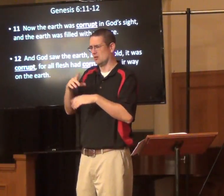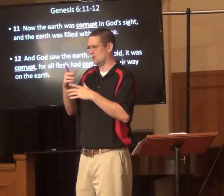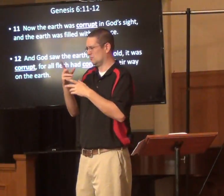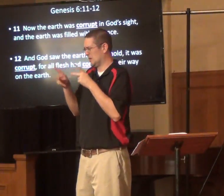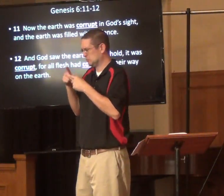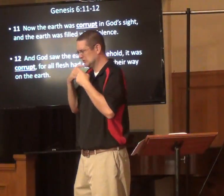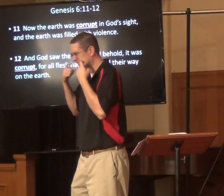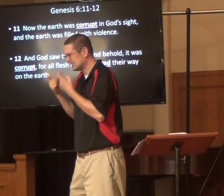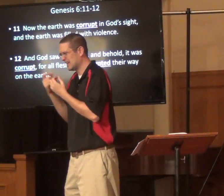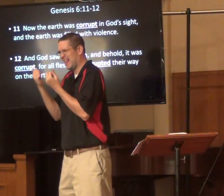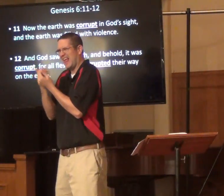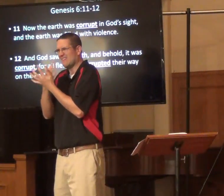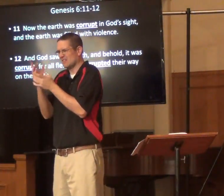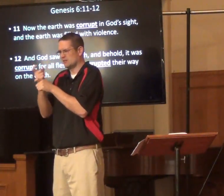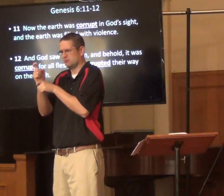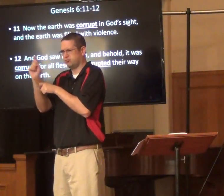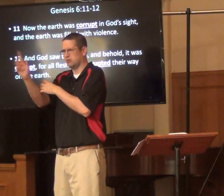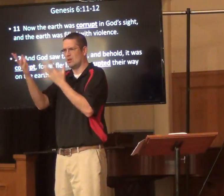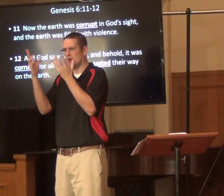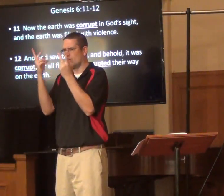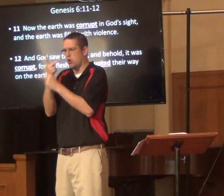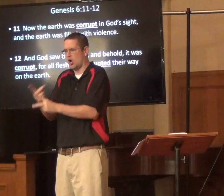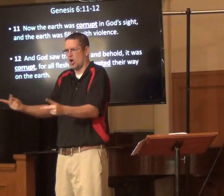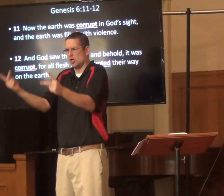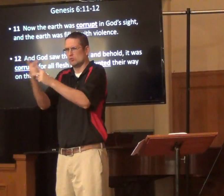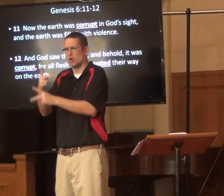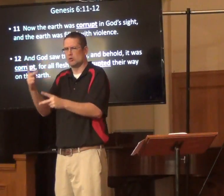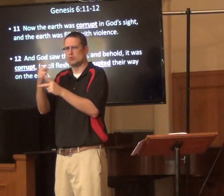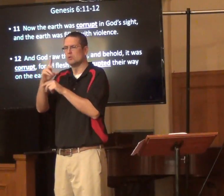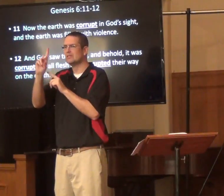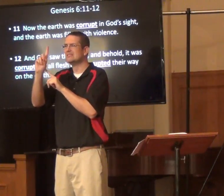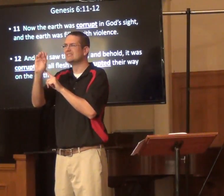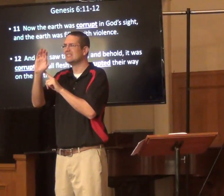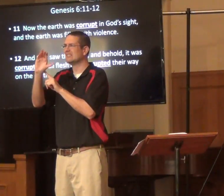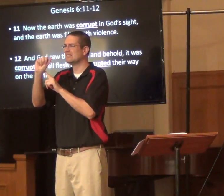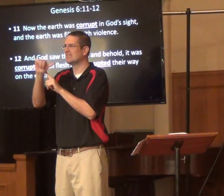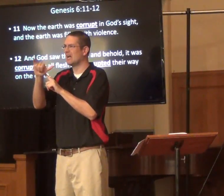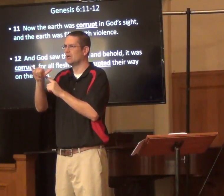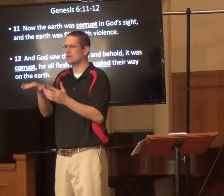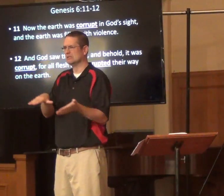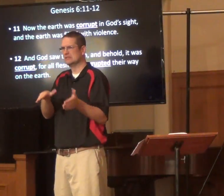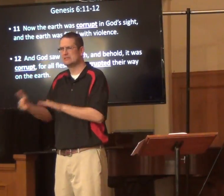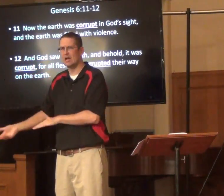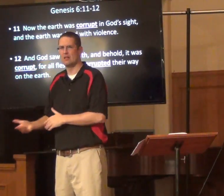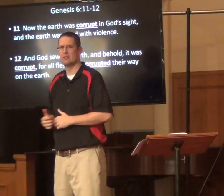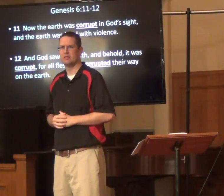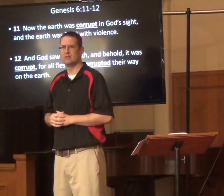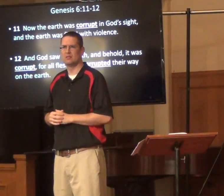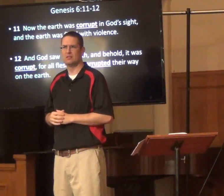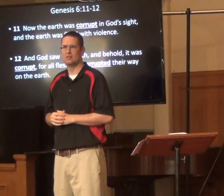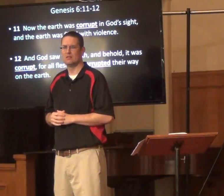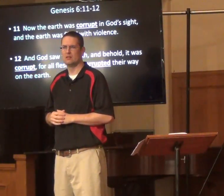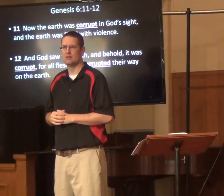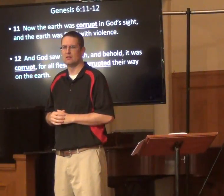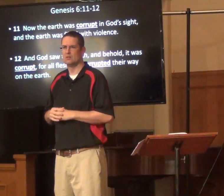the earth. People were sinning, and everything got worse and worse and worse, and there was decay and